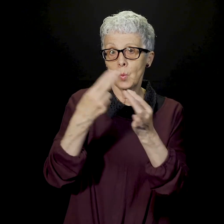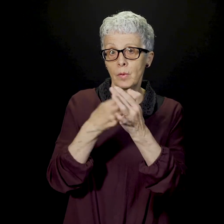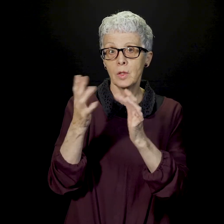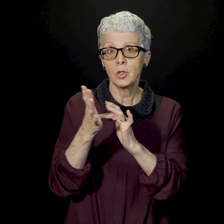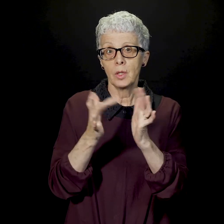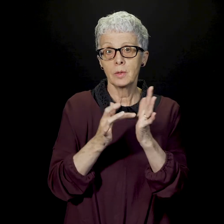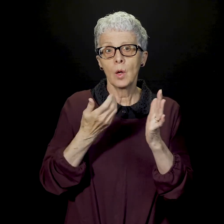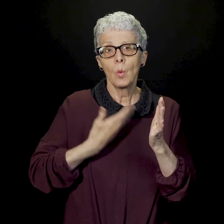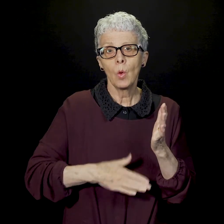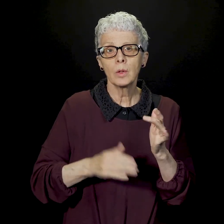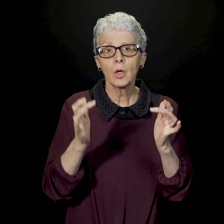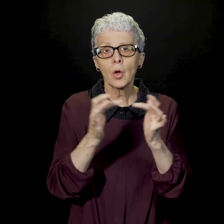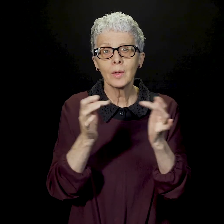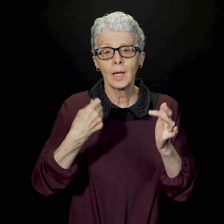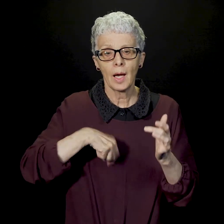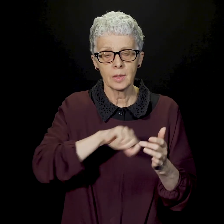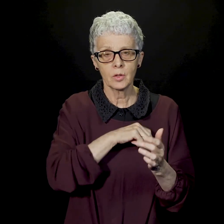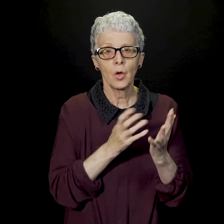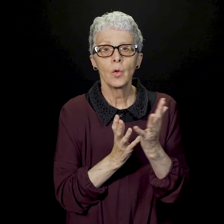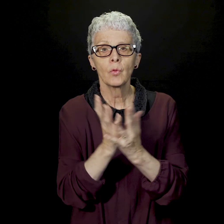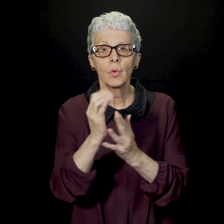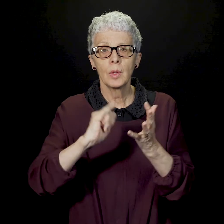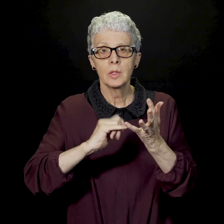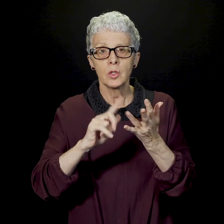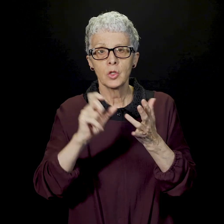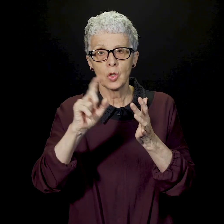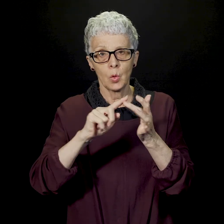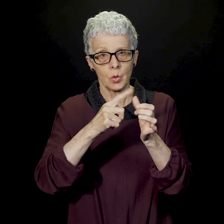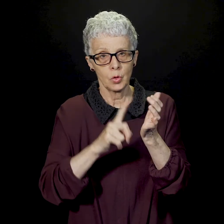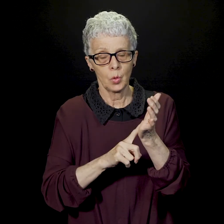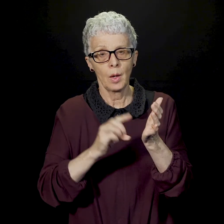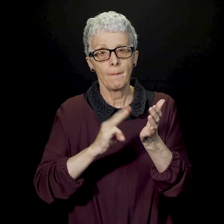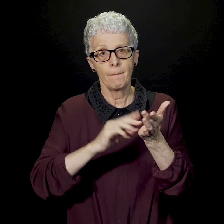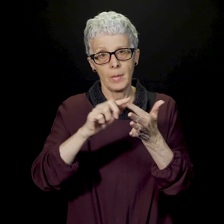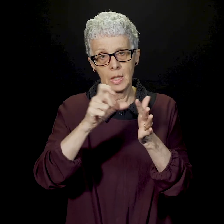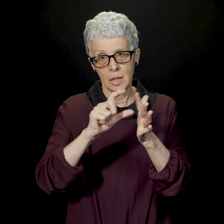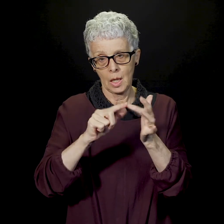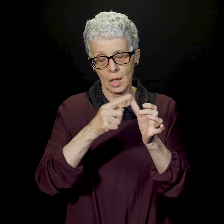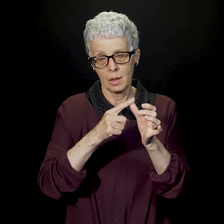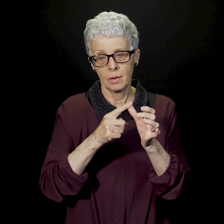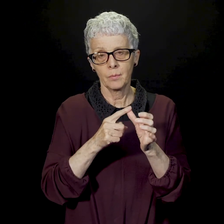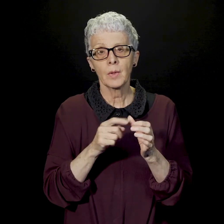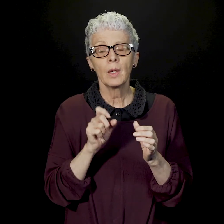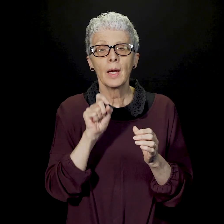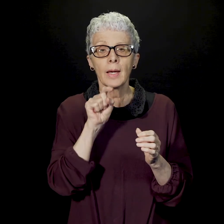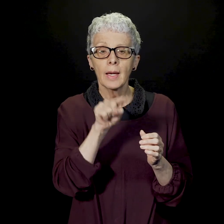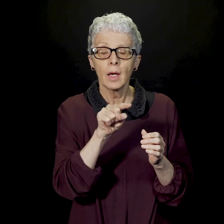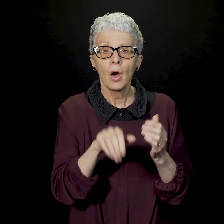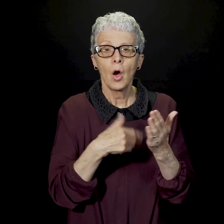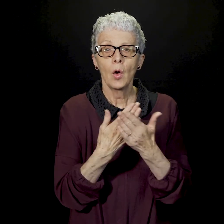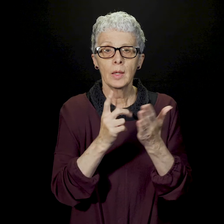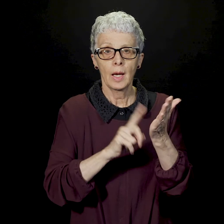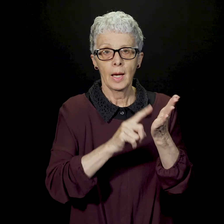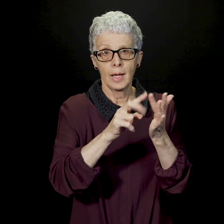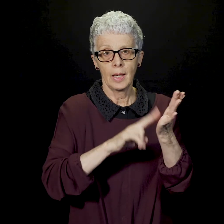beside you in that. You can contact us through our social media or at onehope.org.au. Just click on the Linktree tab to find our